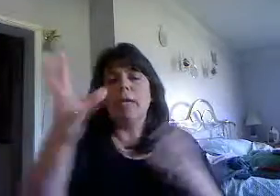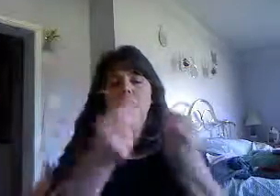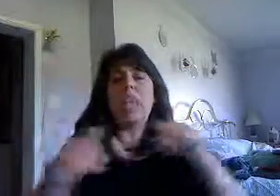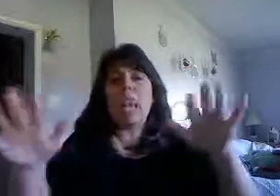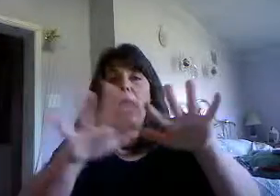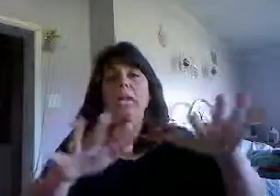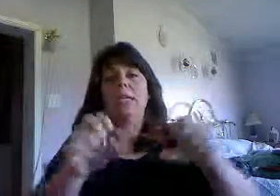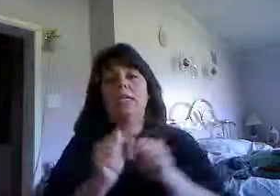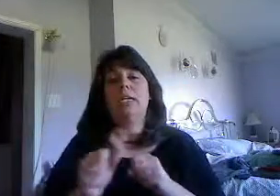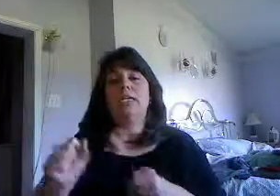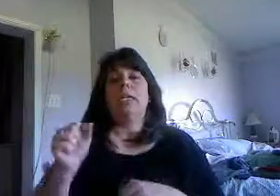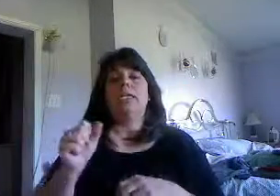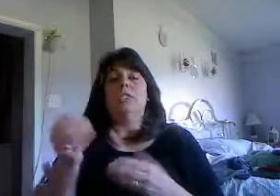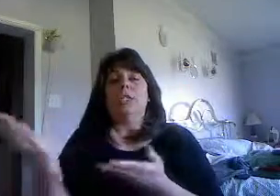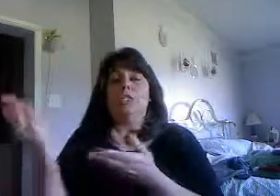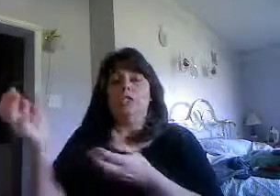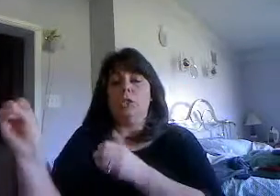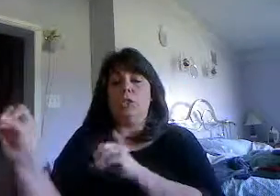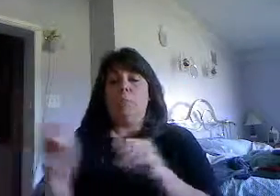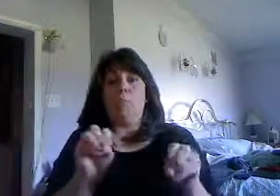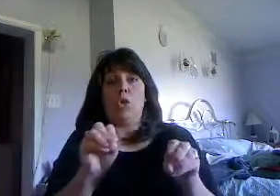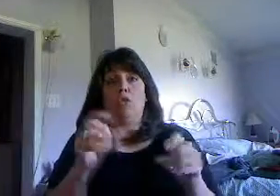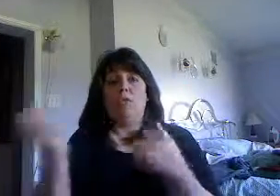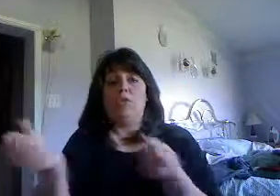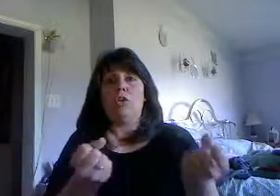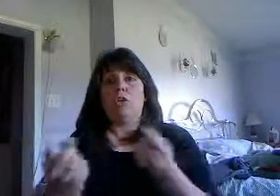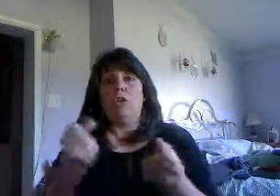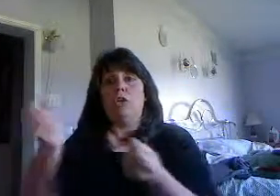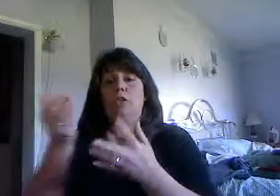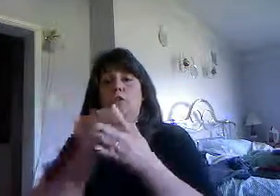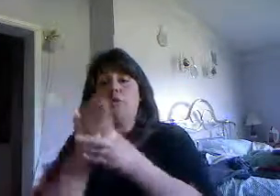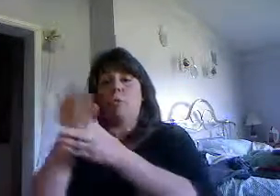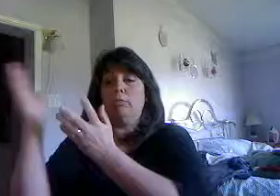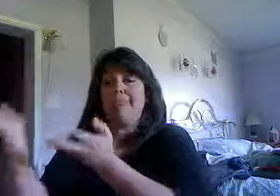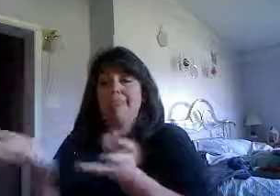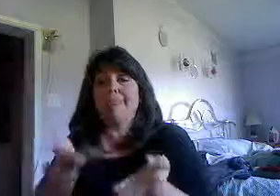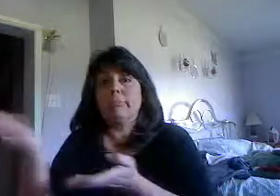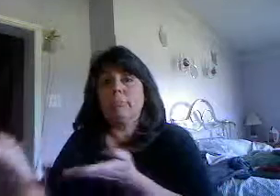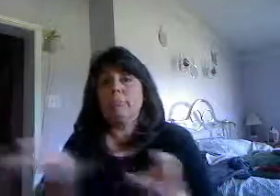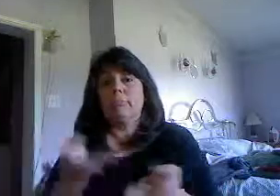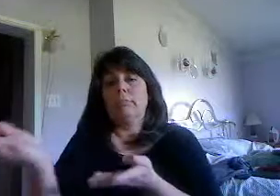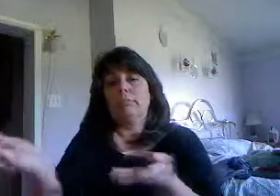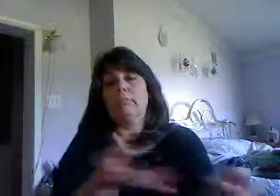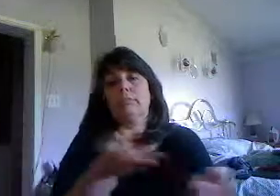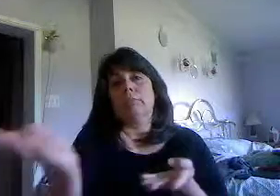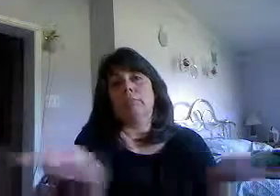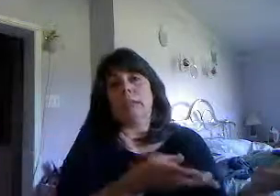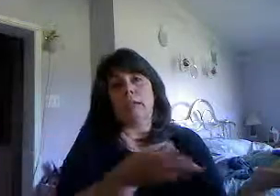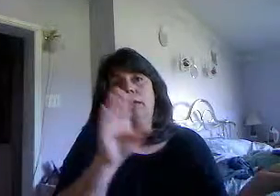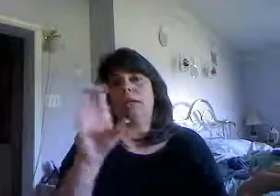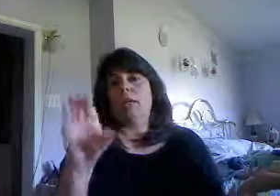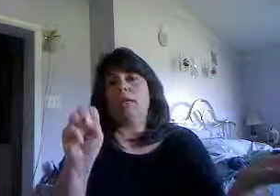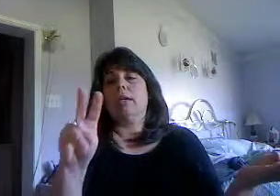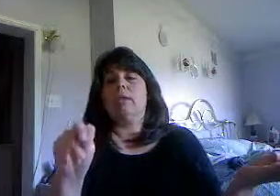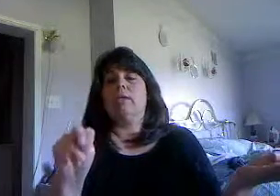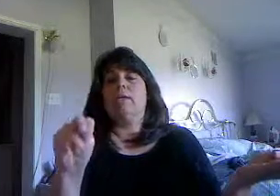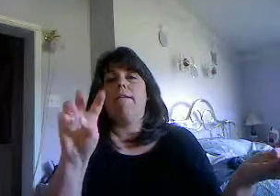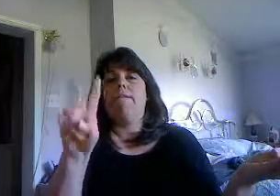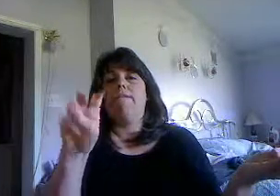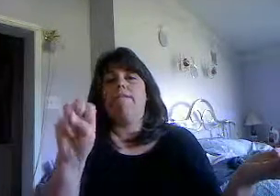of space to move cars through conveyor belts. Land is cheaper on the fringe of the city, so that was